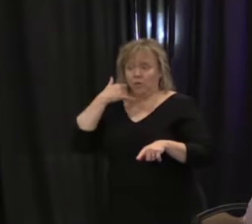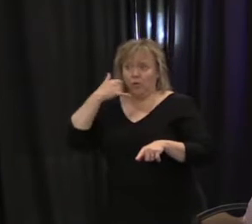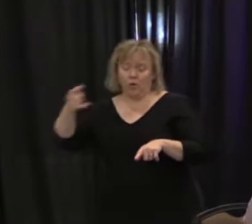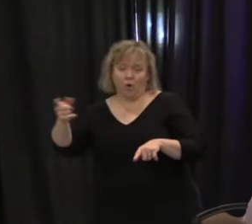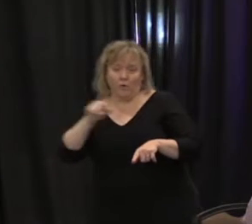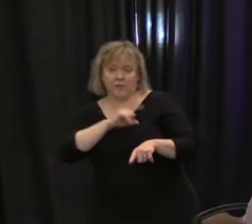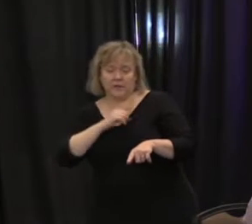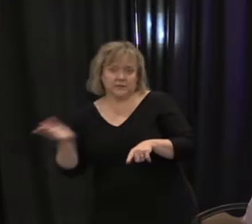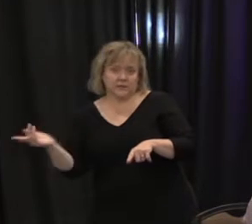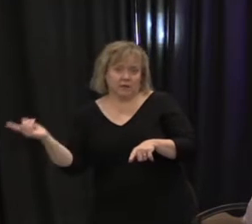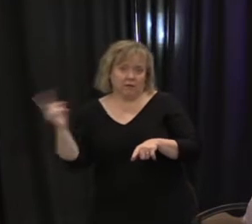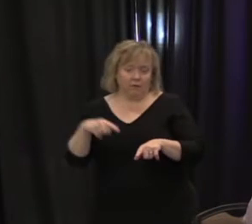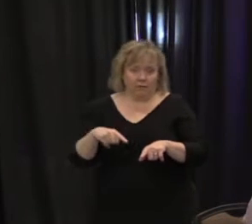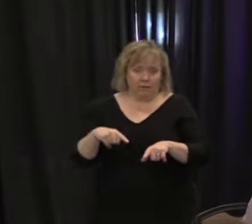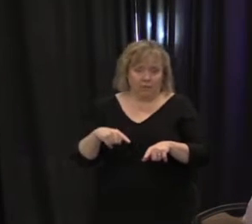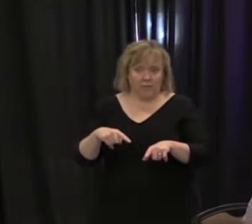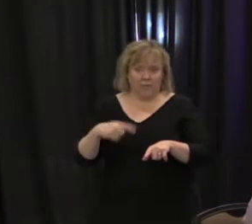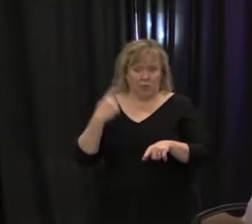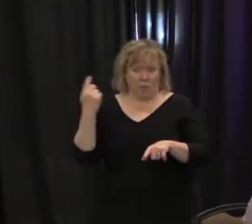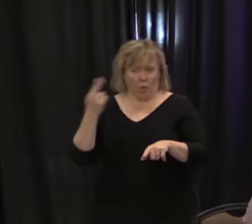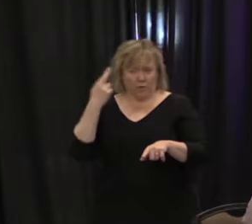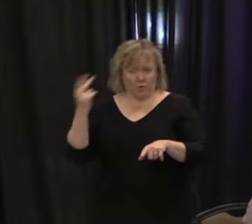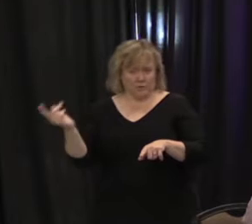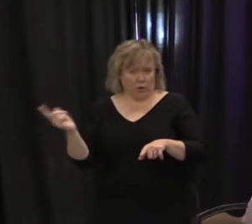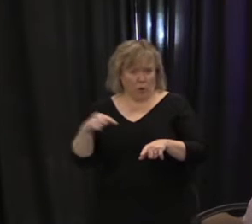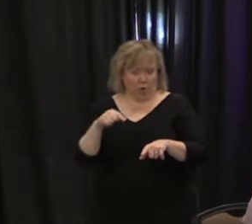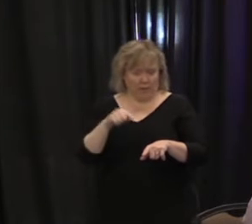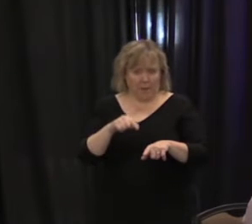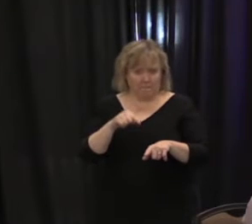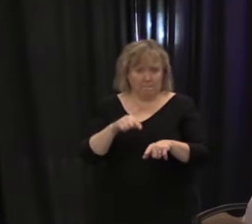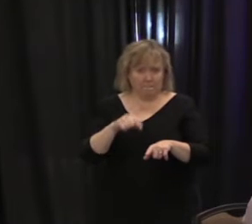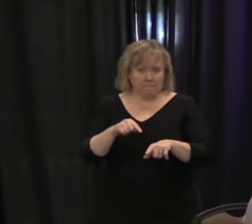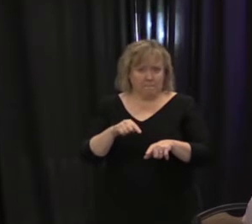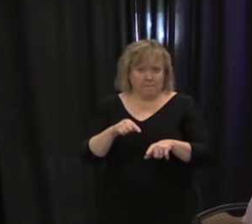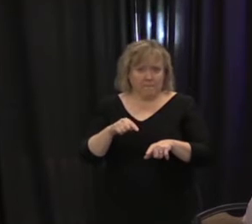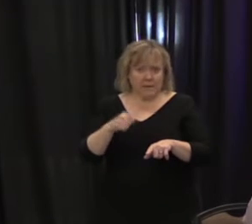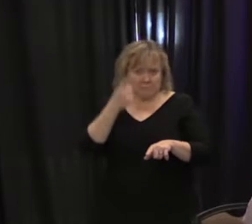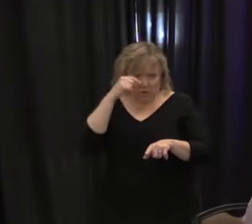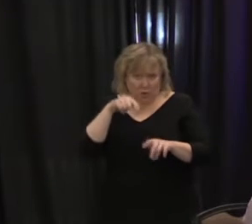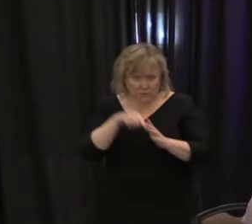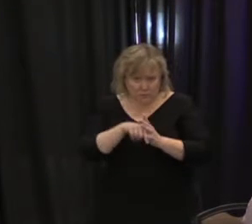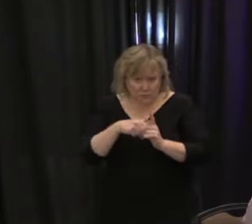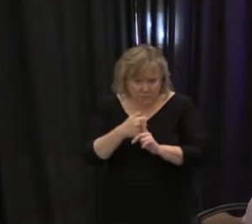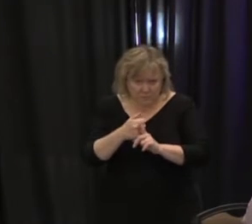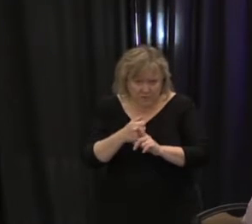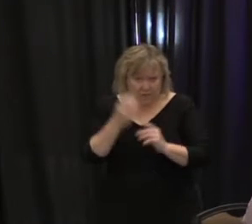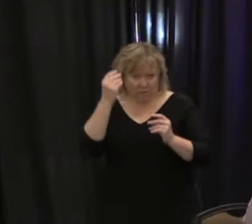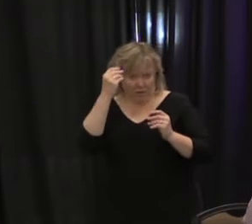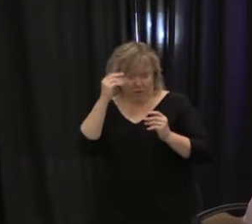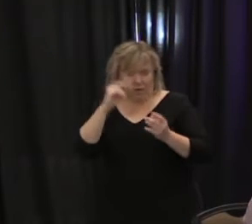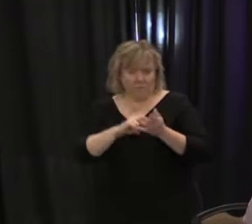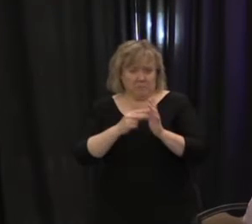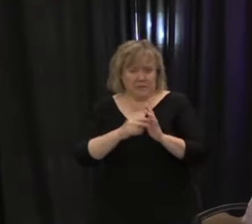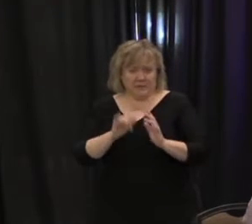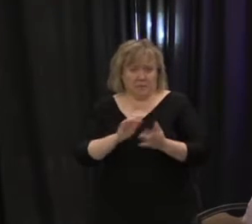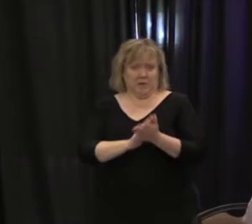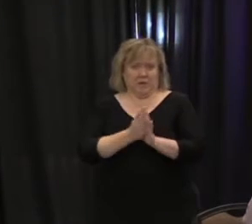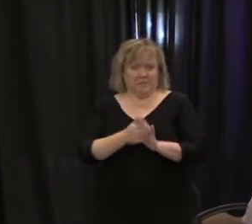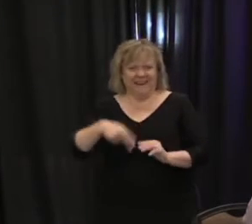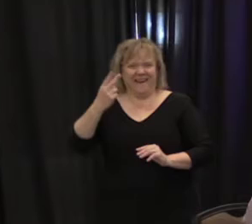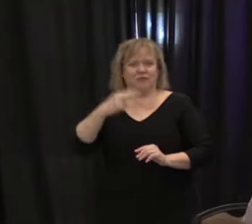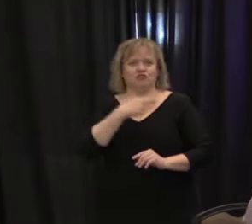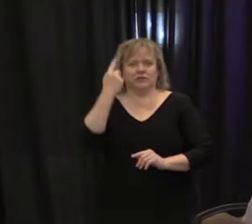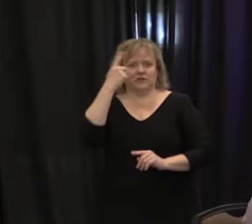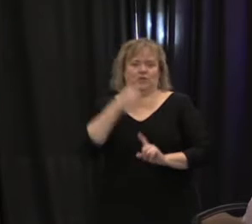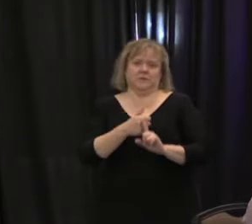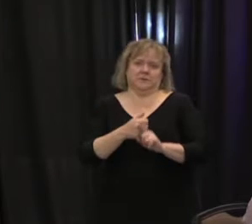having services called on them is that they are suicidal is a risk factor for suicide. So what we're doing is we're having conversations with HHS, with SAMHSA, and